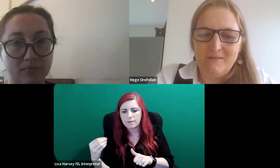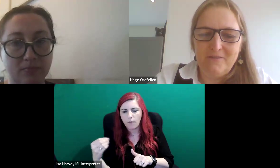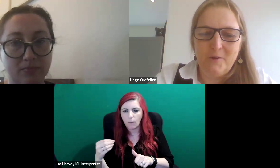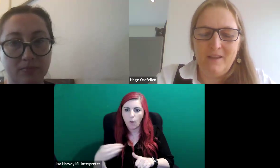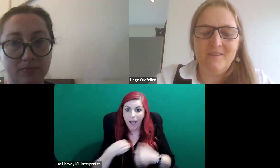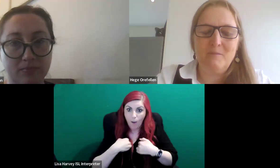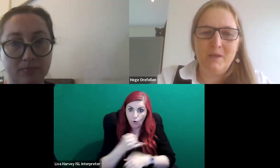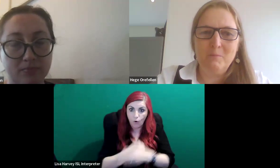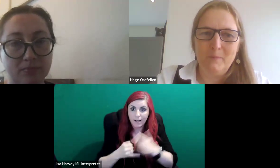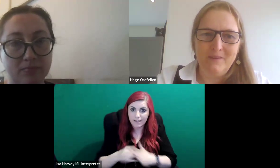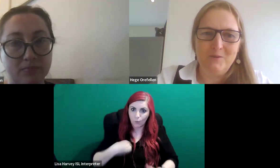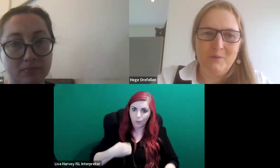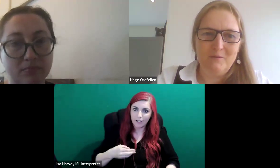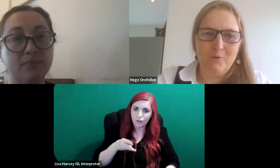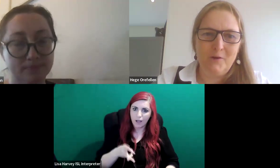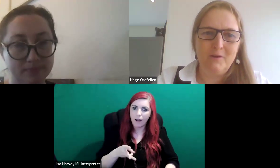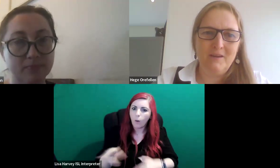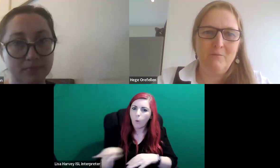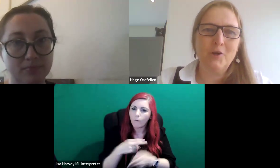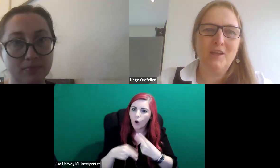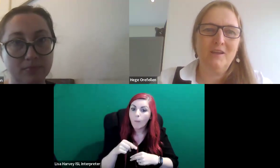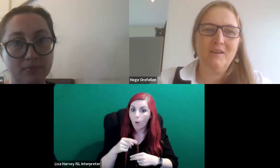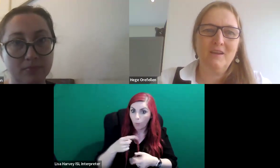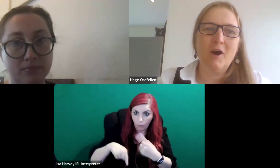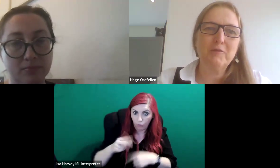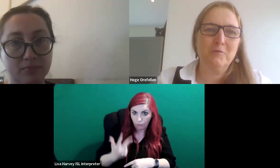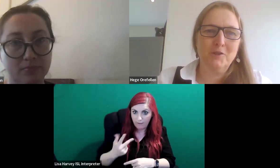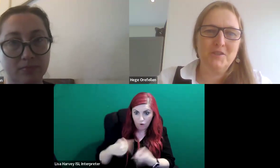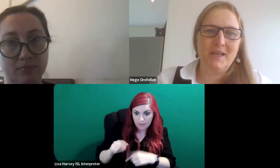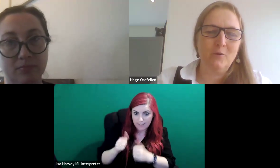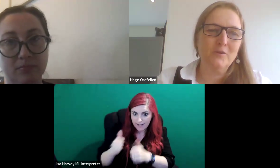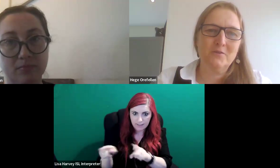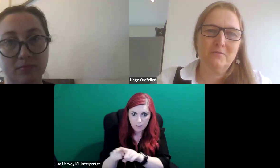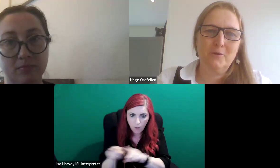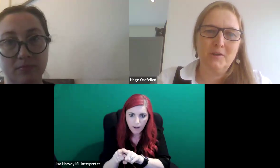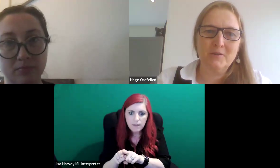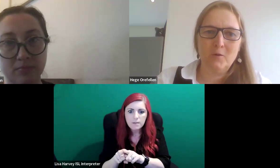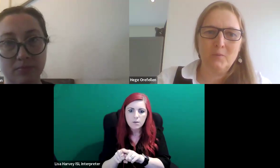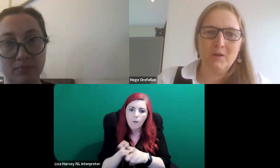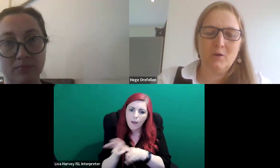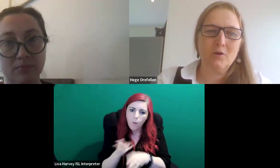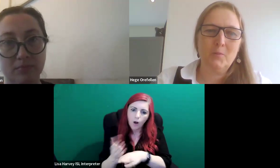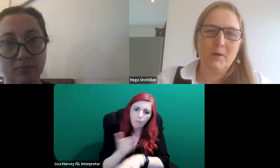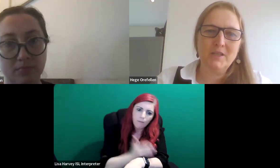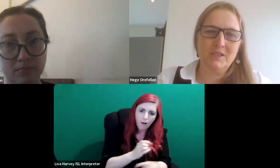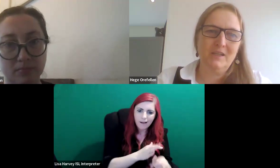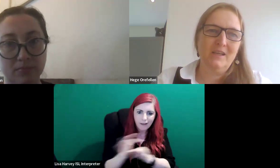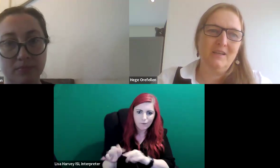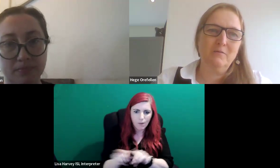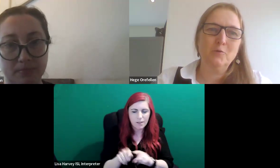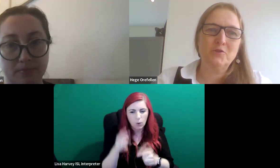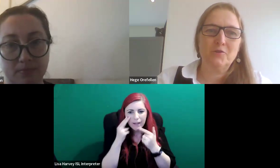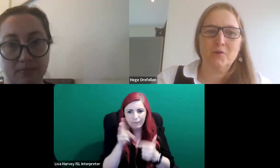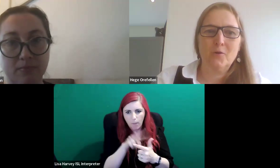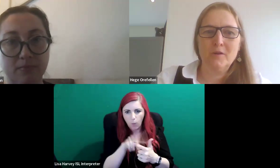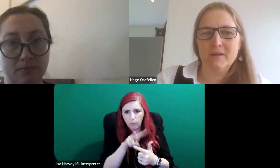in itself created a big momentum for working afterwards, and also for the cooperation